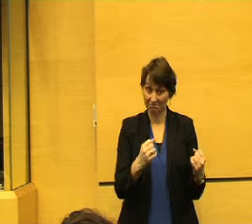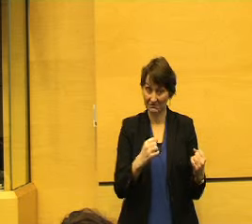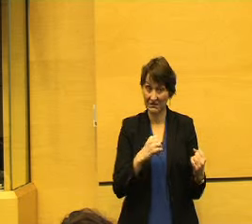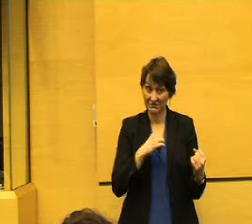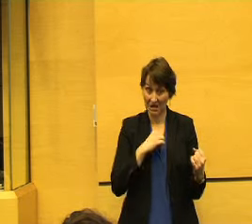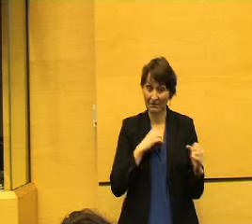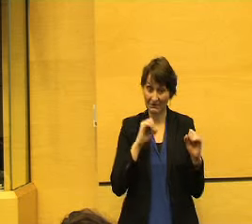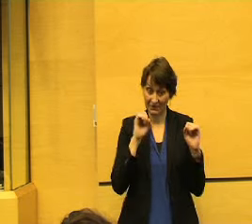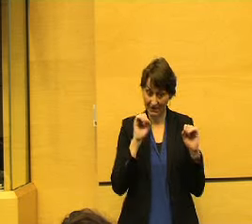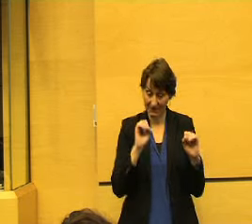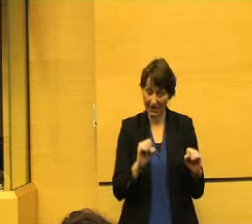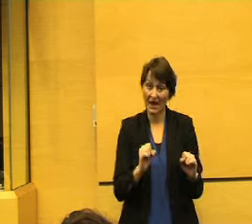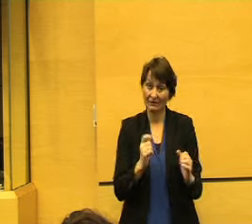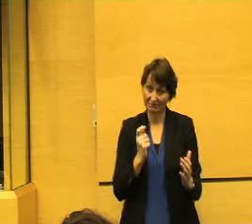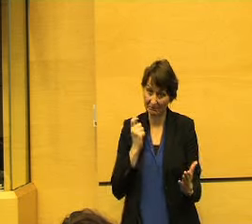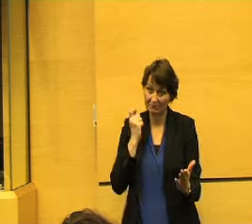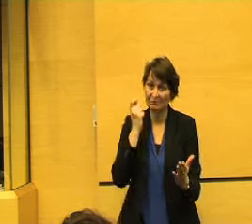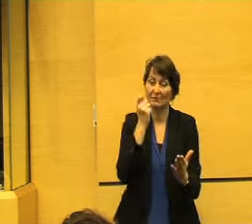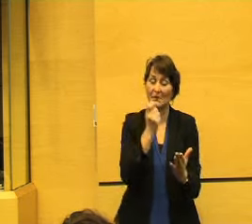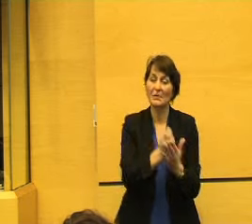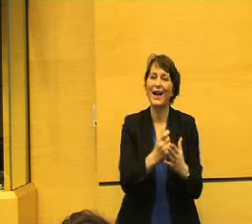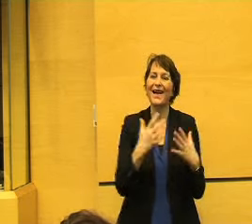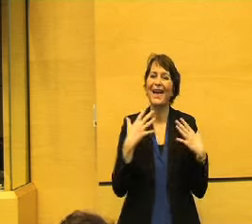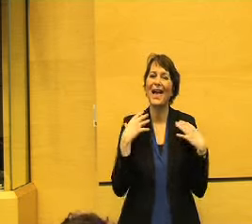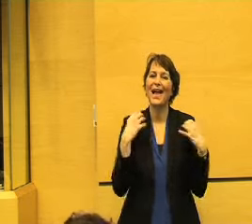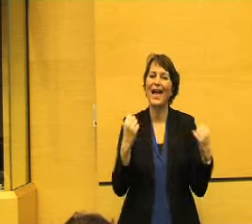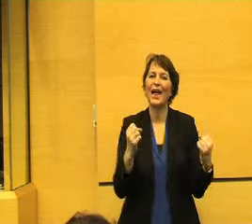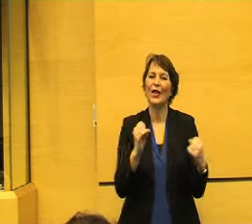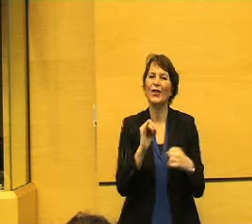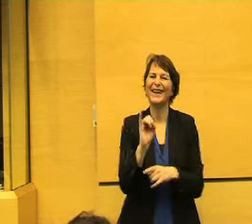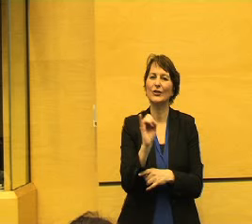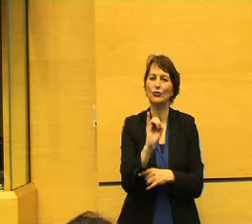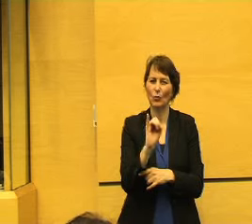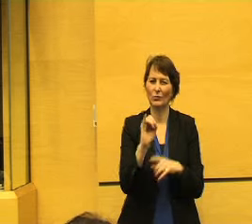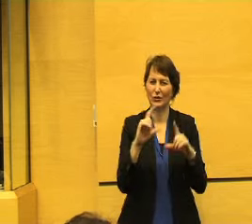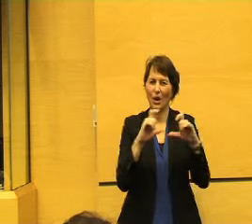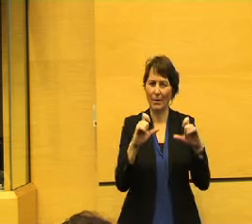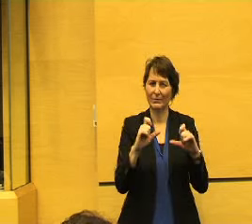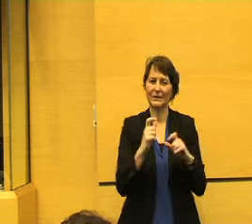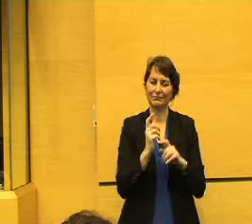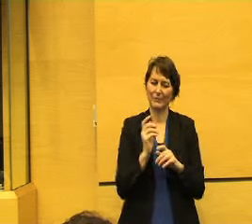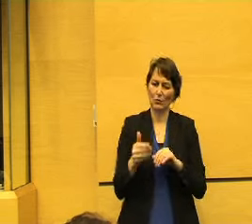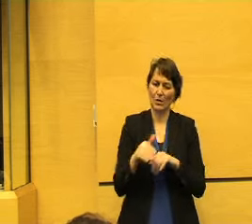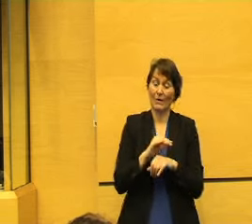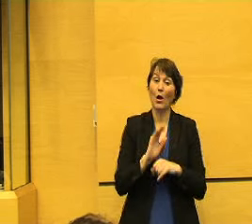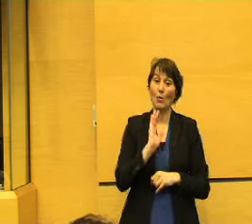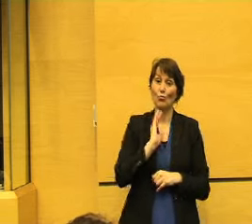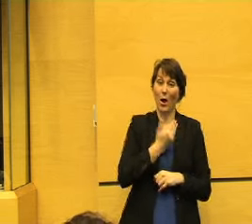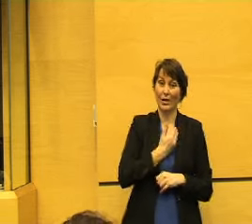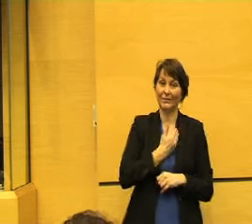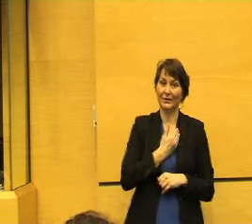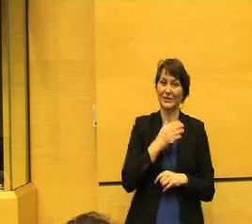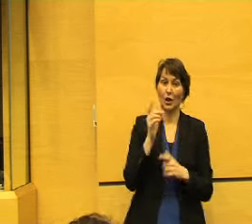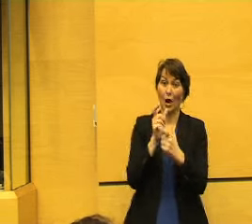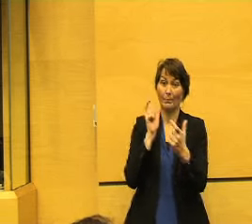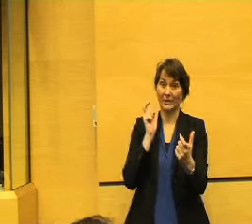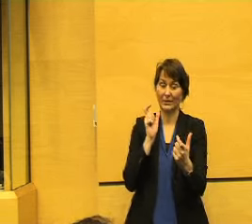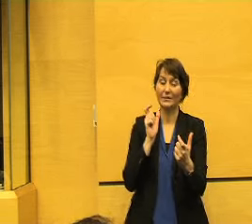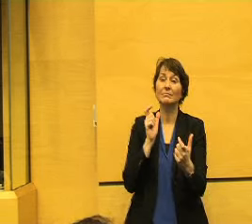insurance provided by the private insurance companies? And if it is